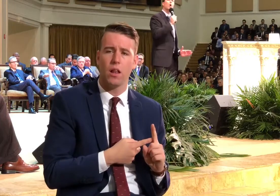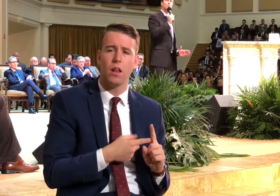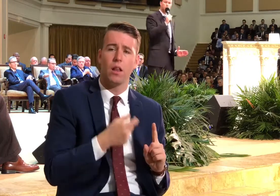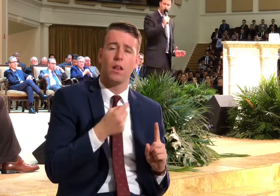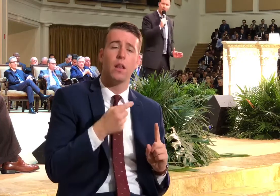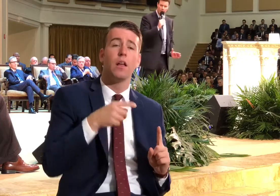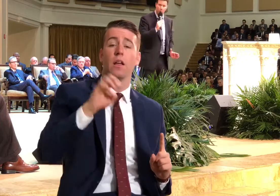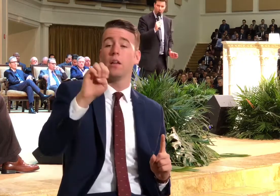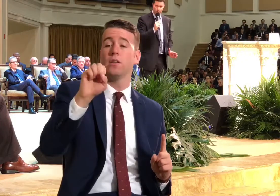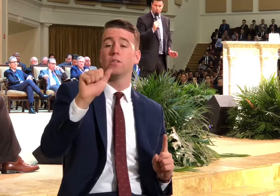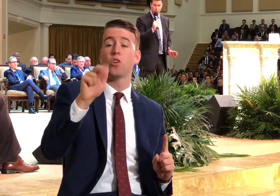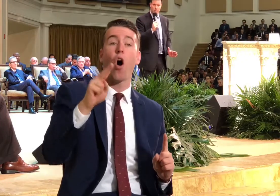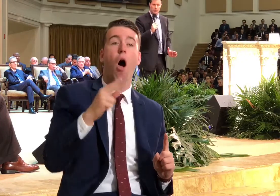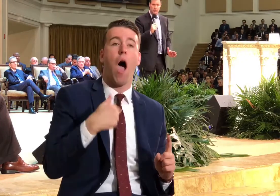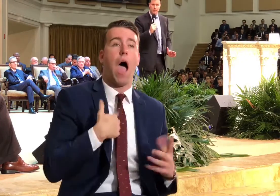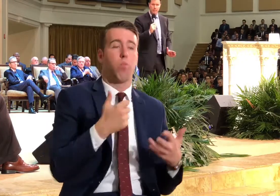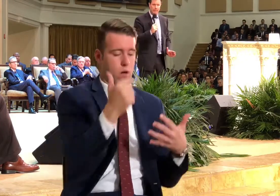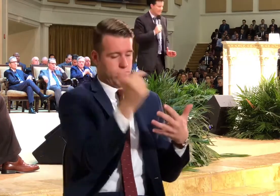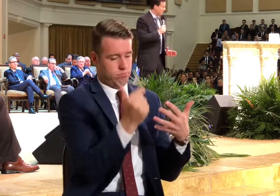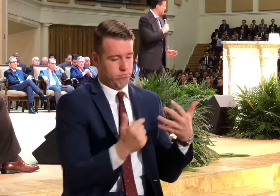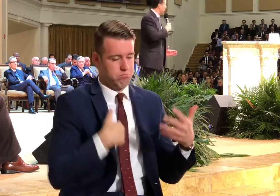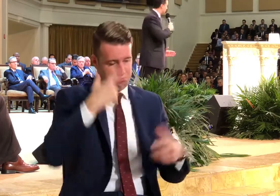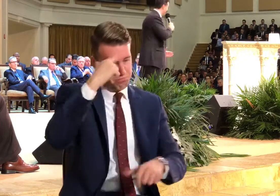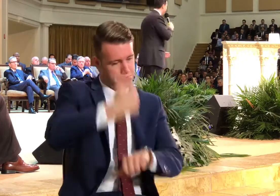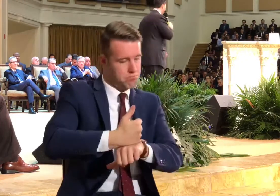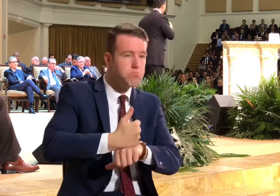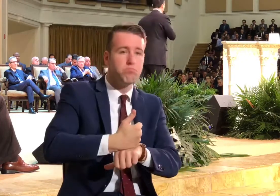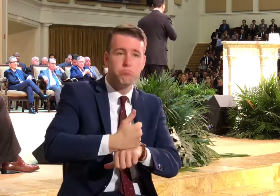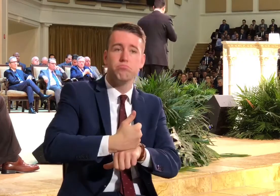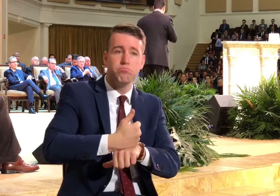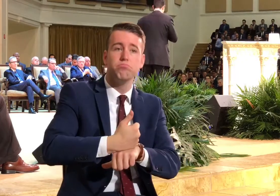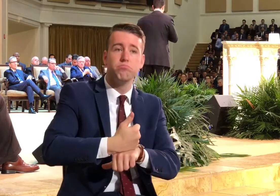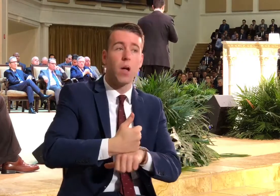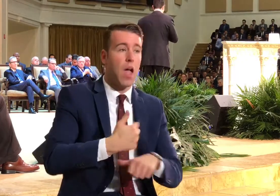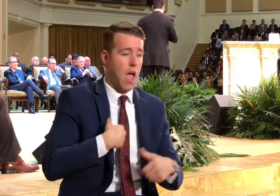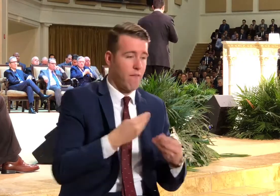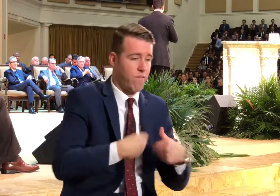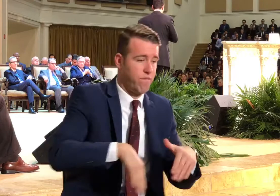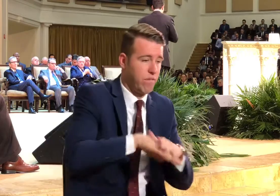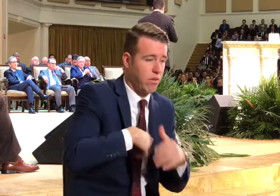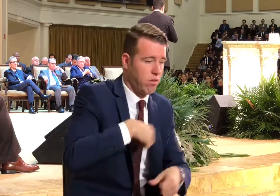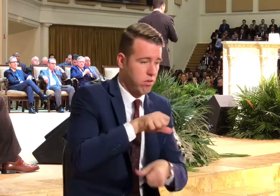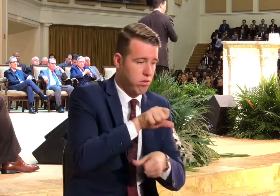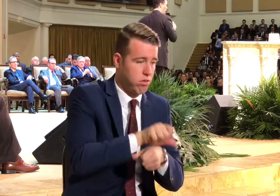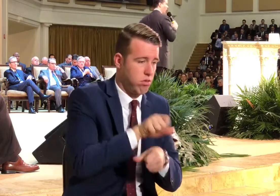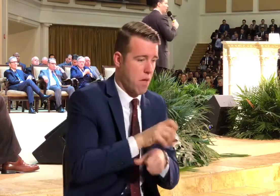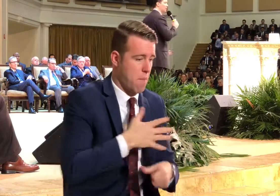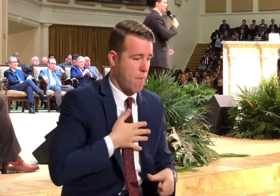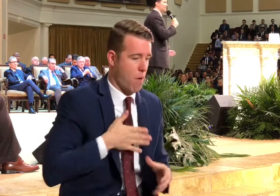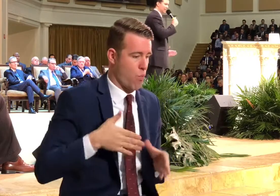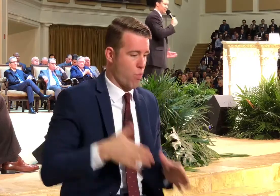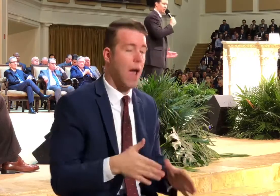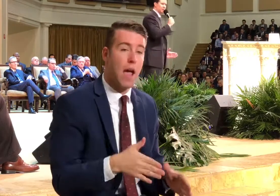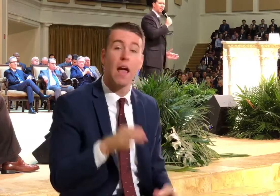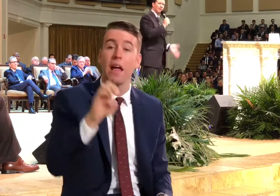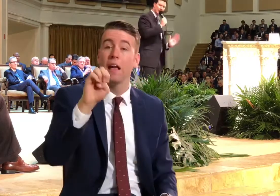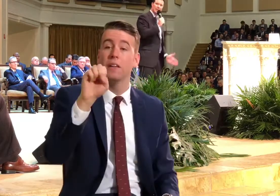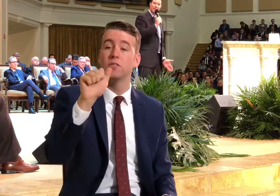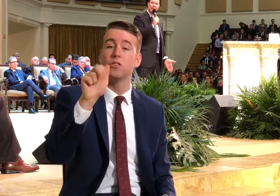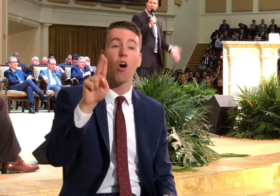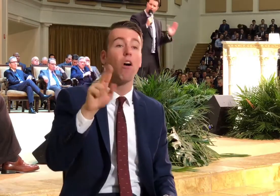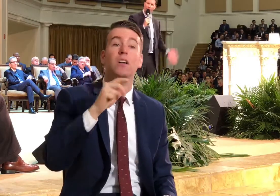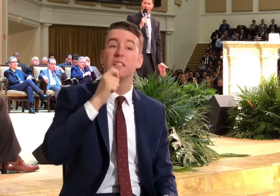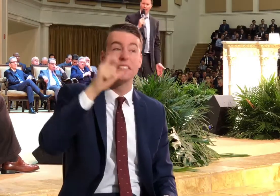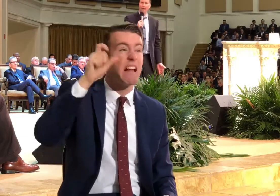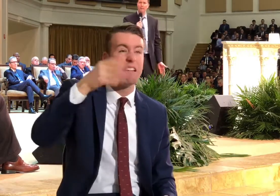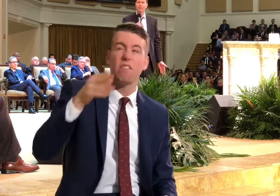He knows what he wants. He is a man of the field. Esau doesn't